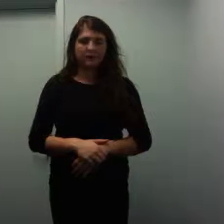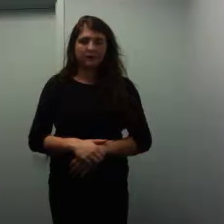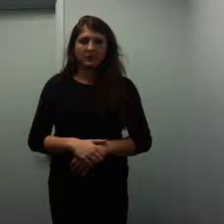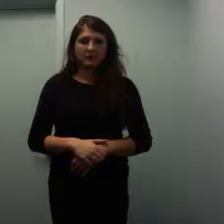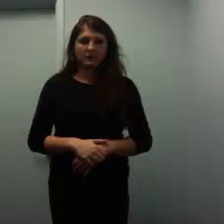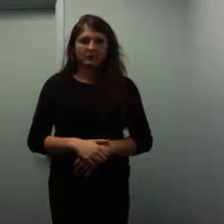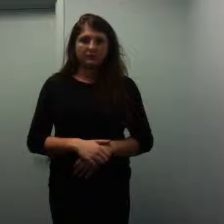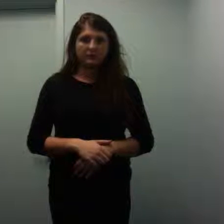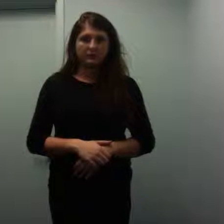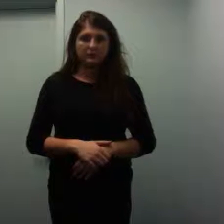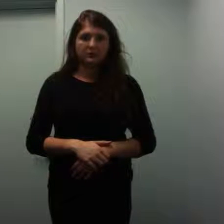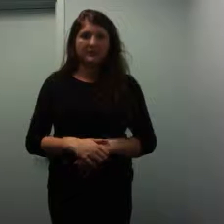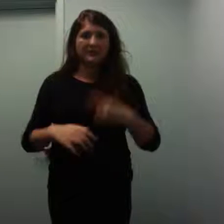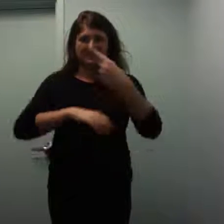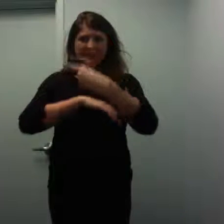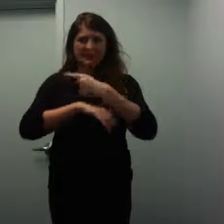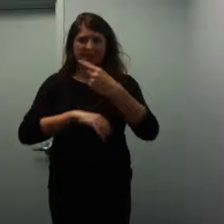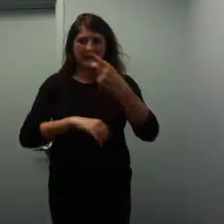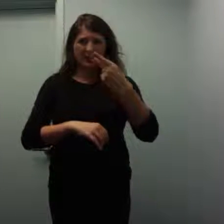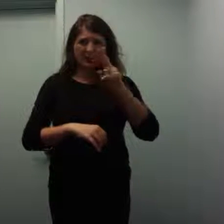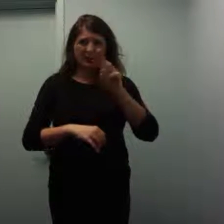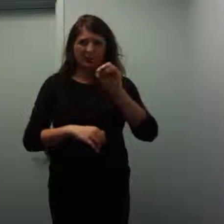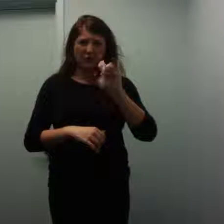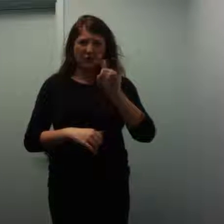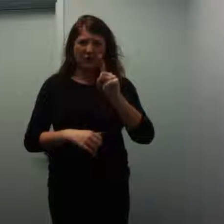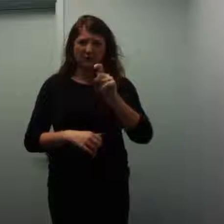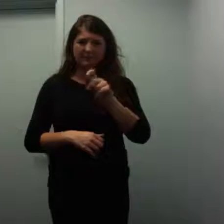Is it humid today? Yeah, it's very humid today.